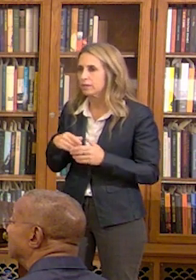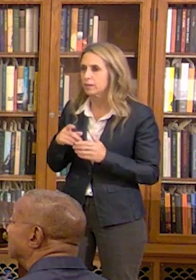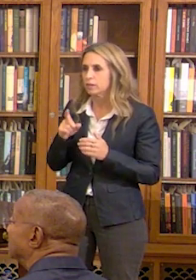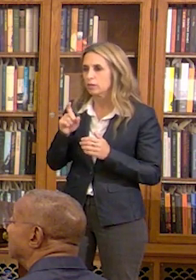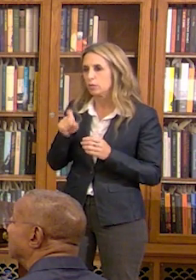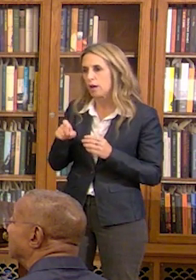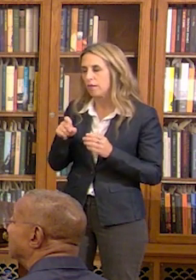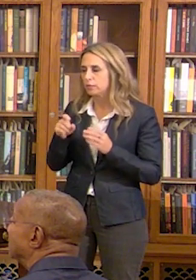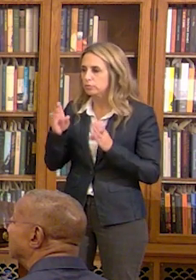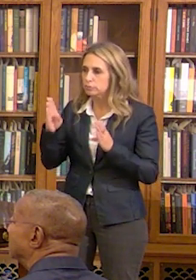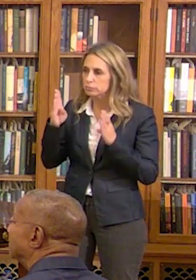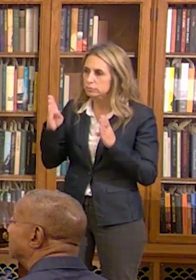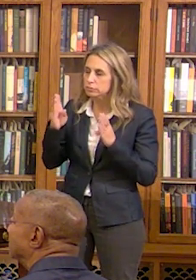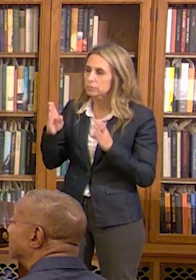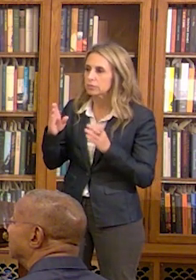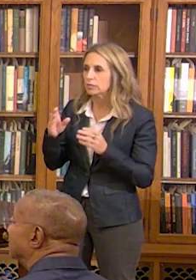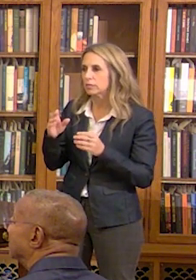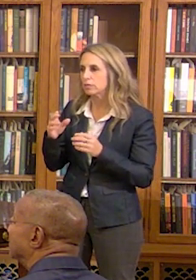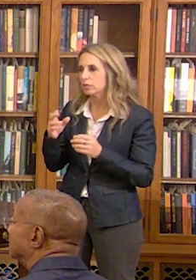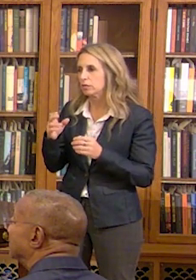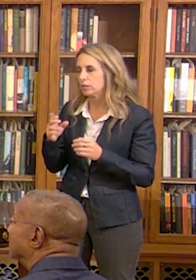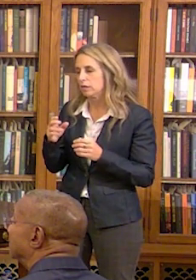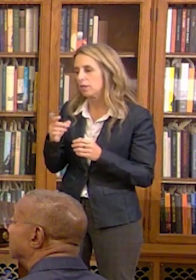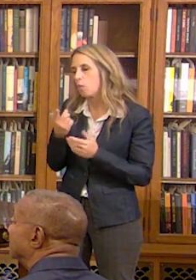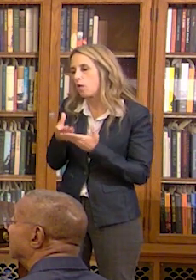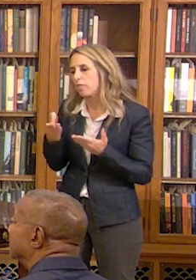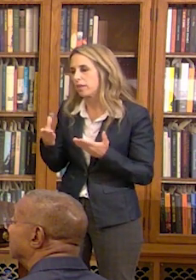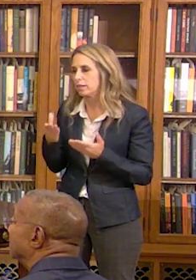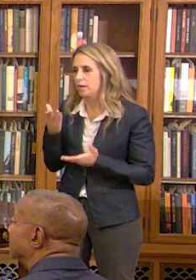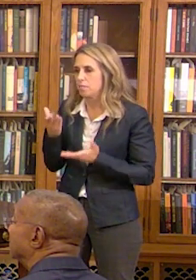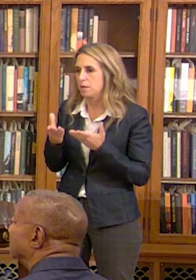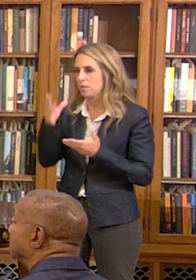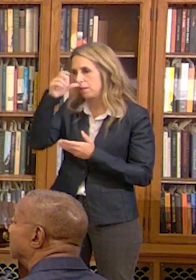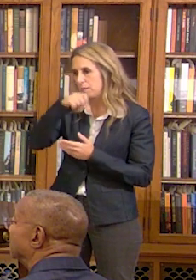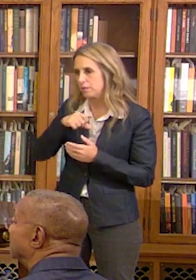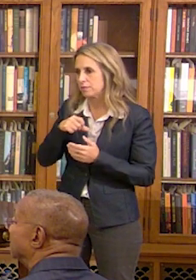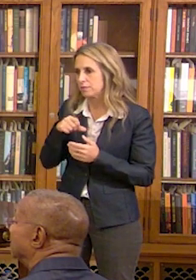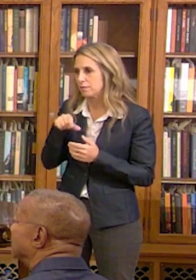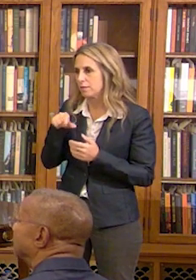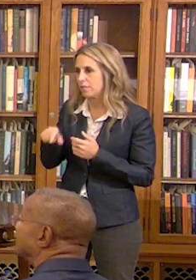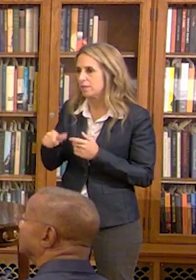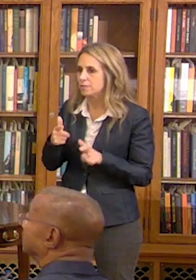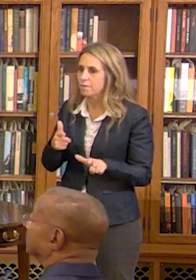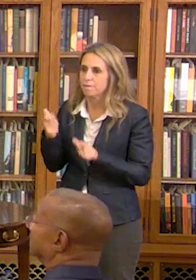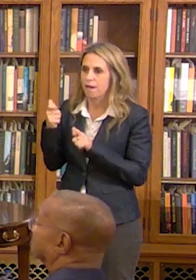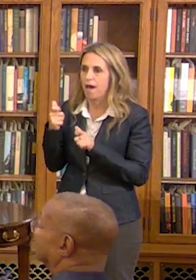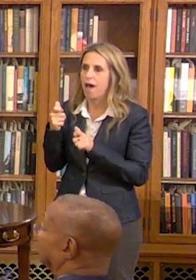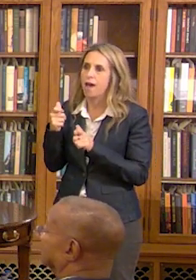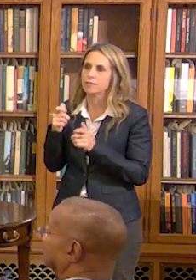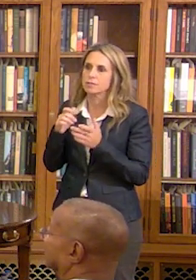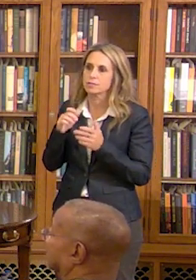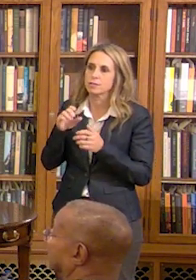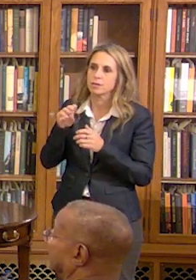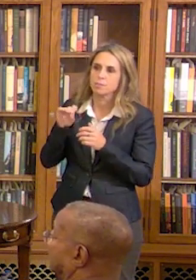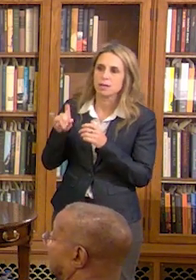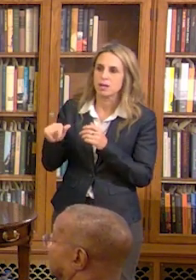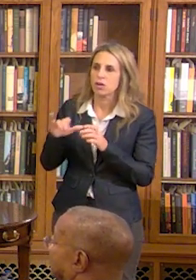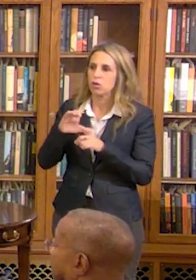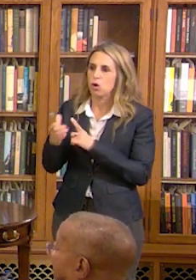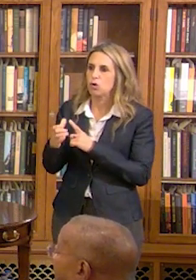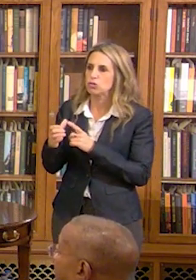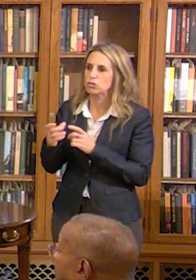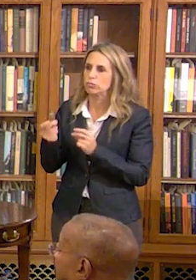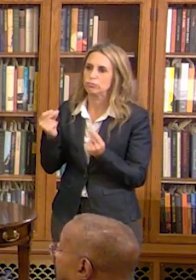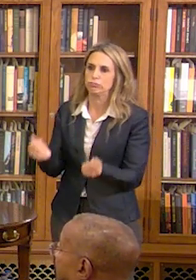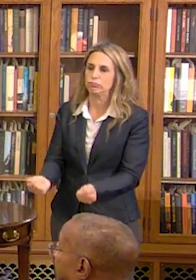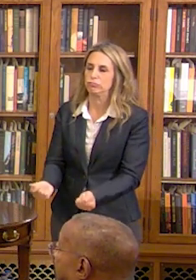intentionality you create bi it so that's some that's one thing I think that they they miss in this kind of fast media culture of let's change that